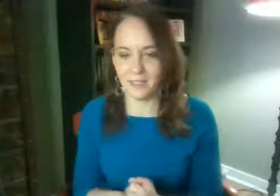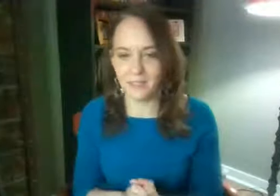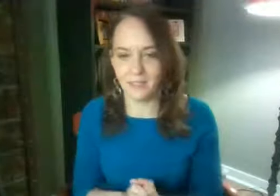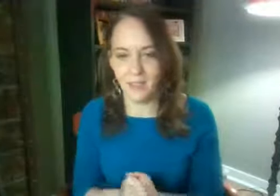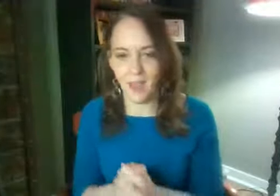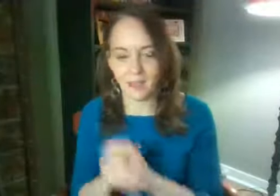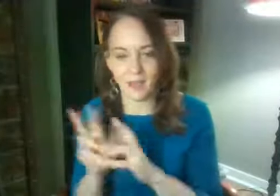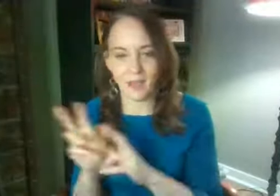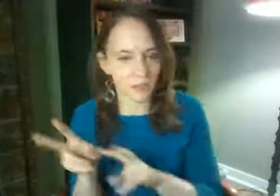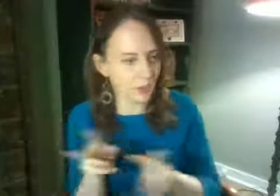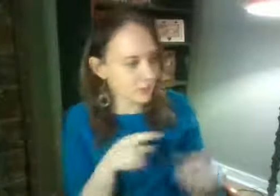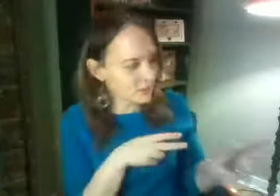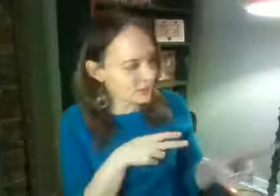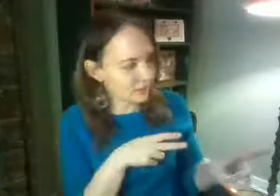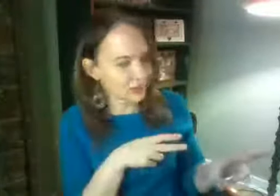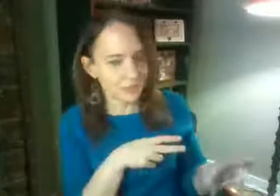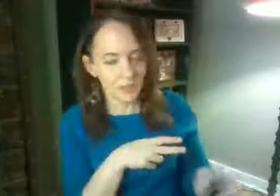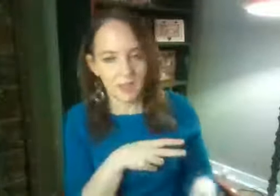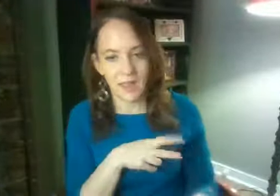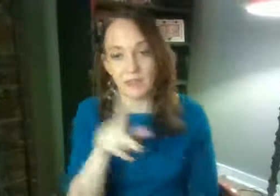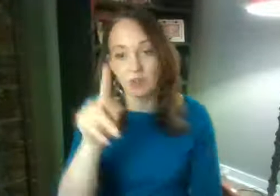sound. And your counselor turns to you and you